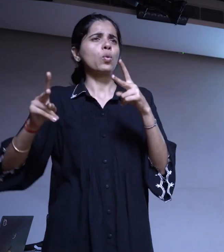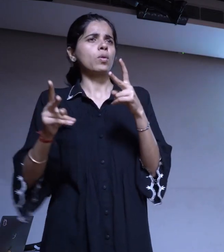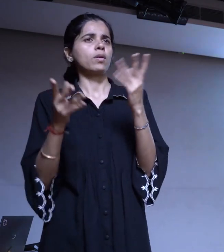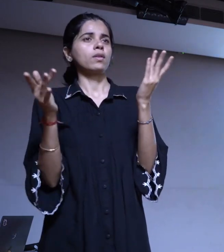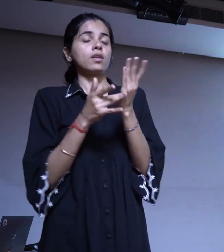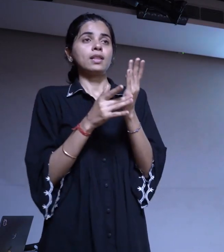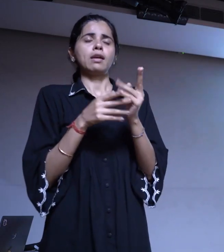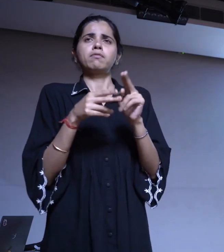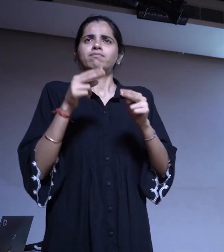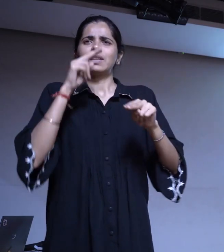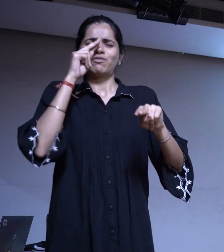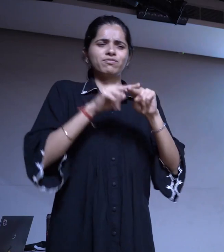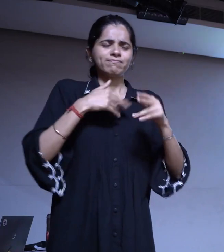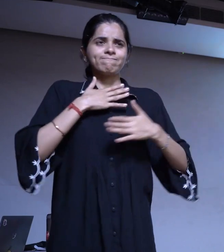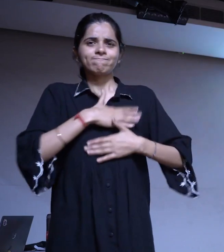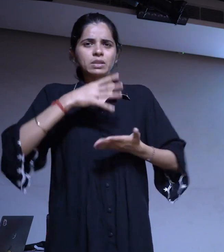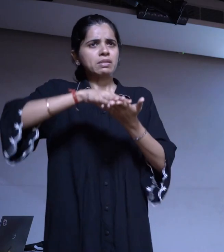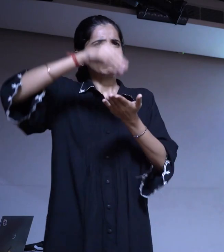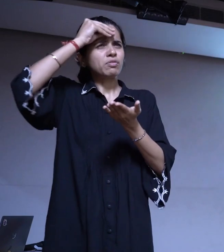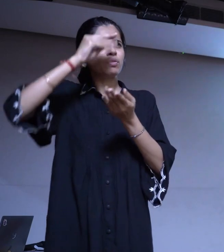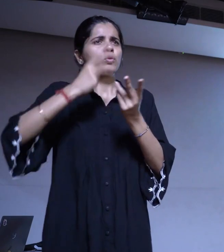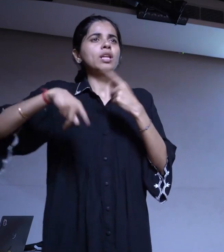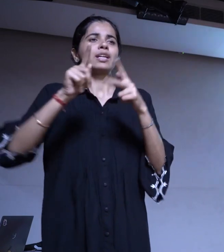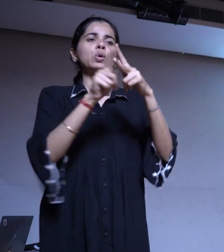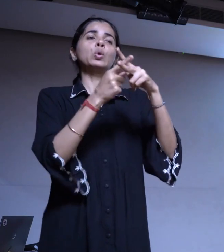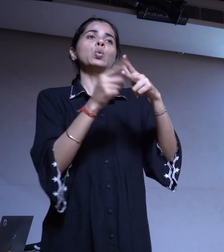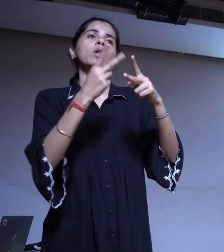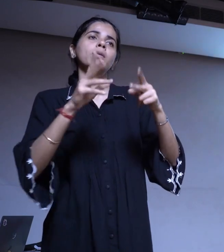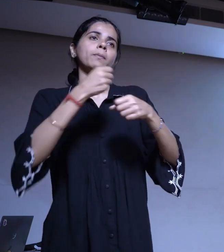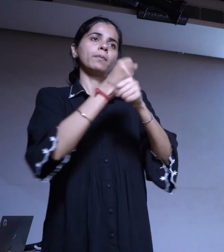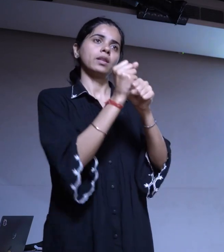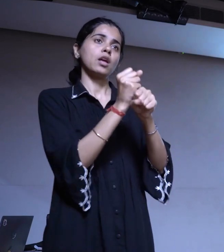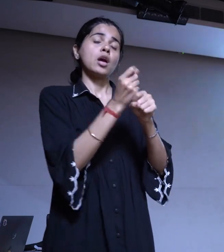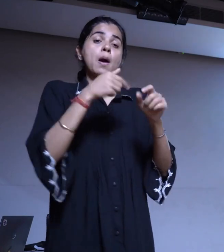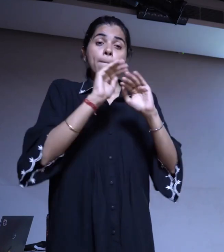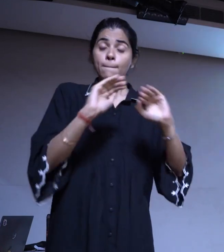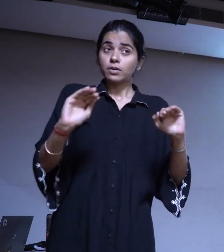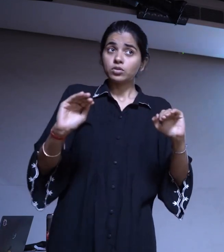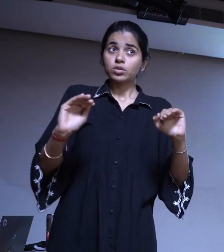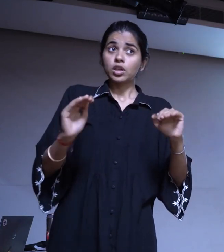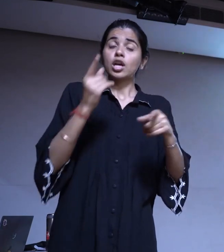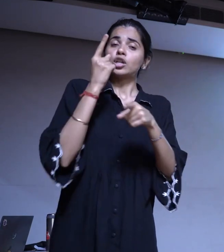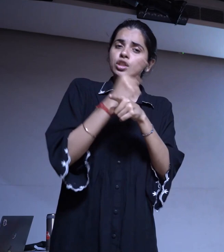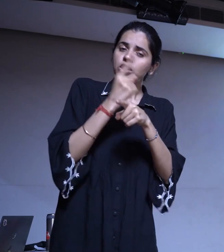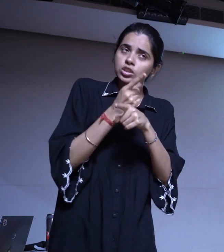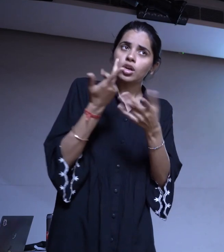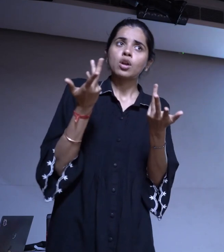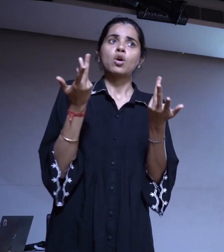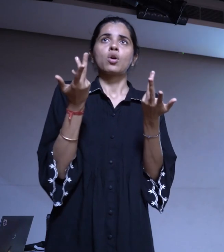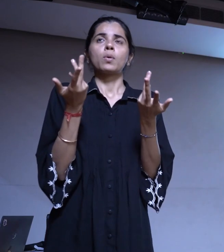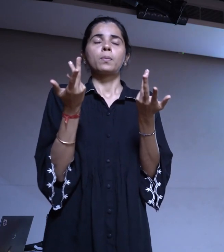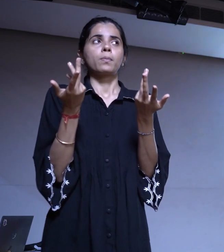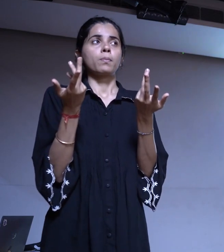done in a fun way we wanted to develop a tool that can enable uh teachers as well